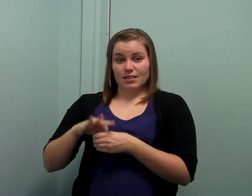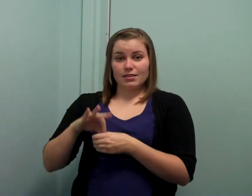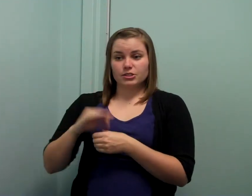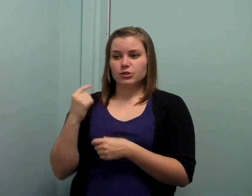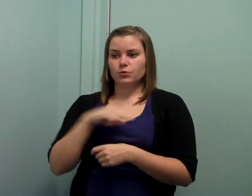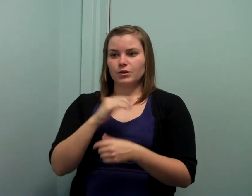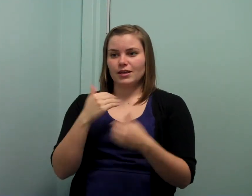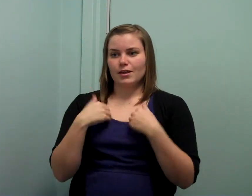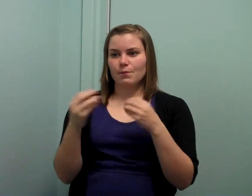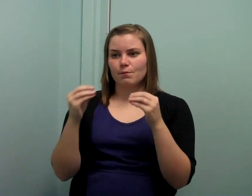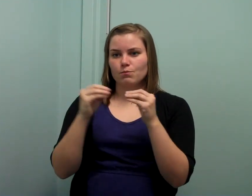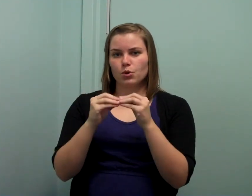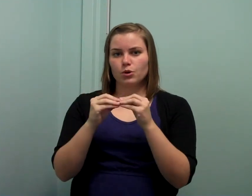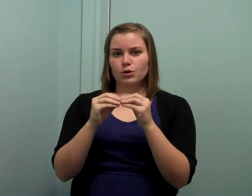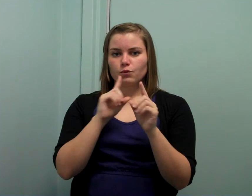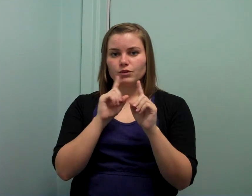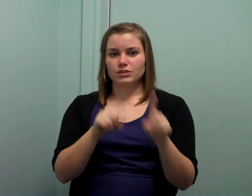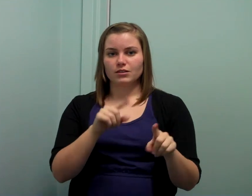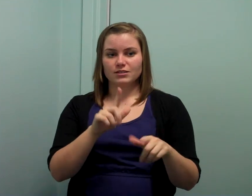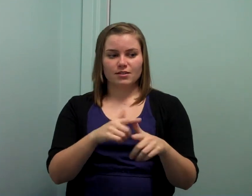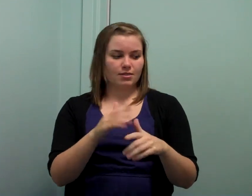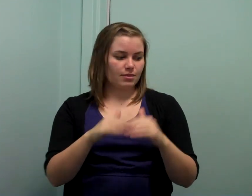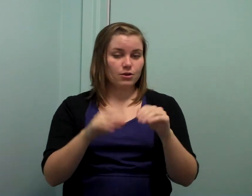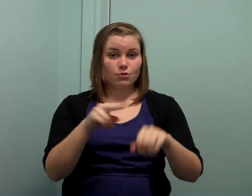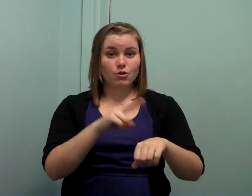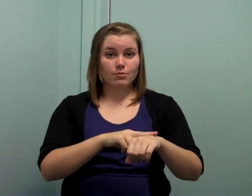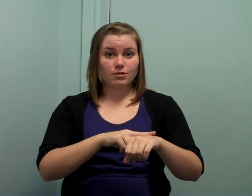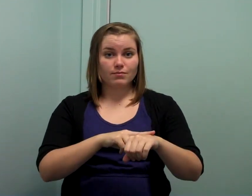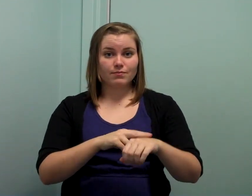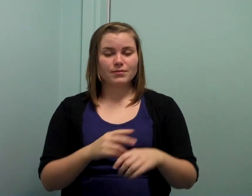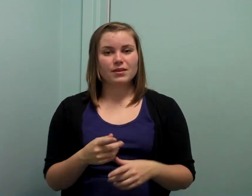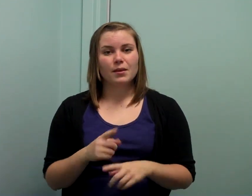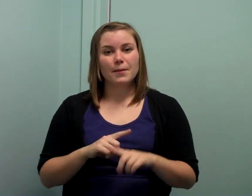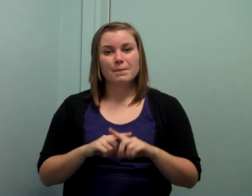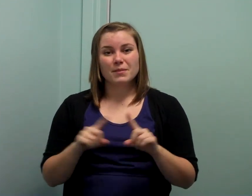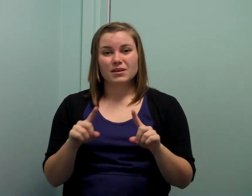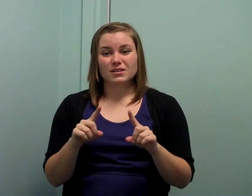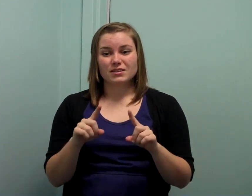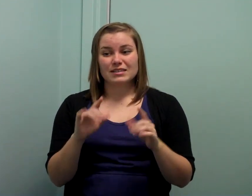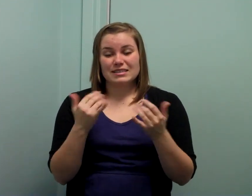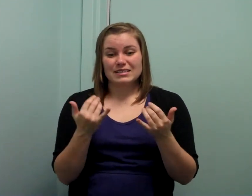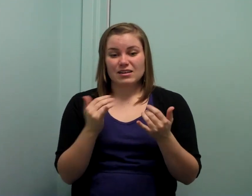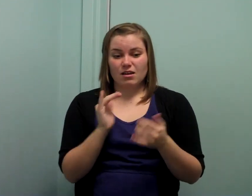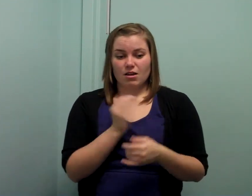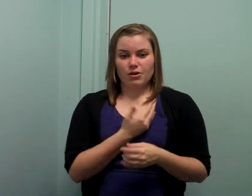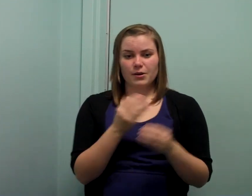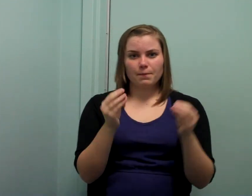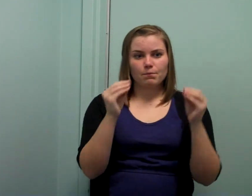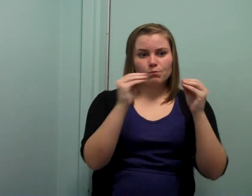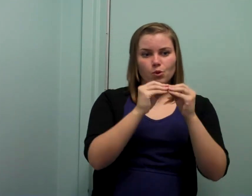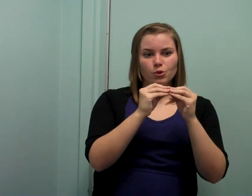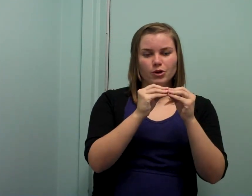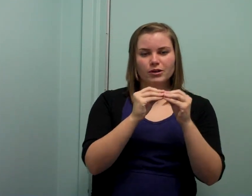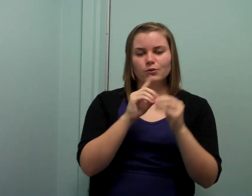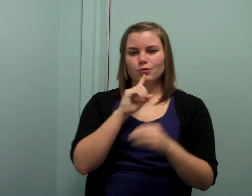more out than usual. Unfortunately, our more is less in terms of percentage than any